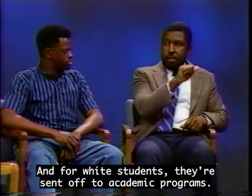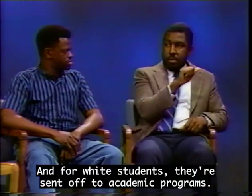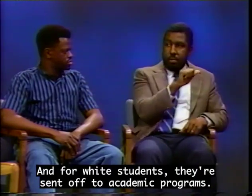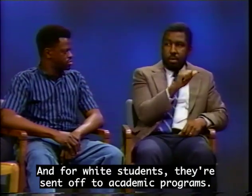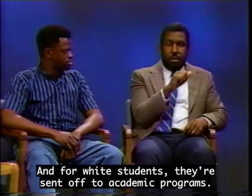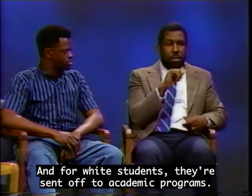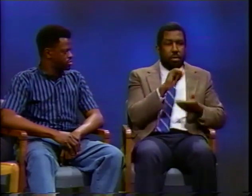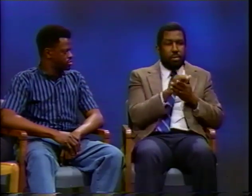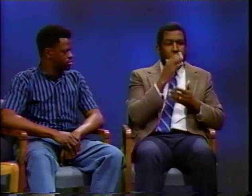programs.